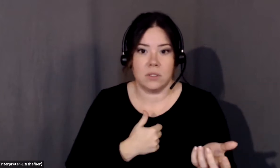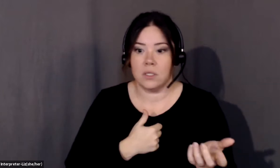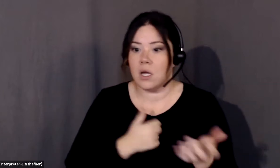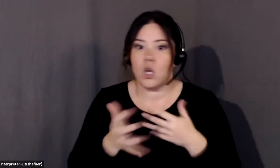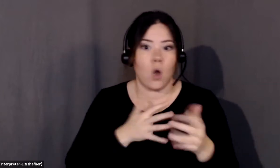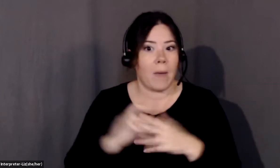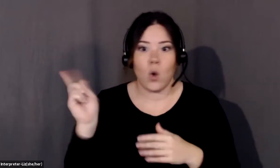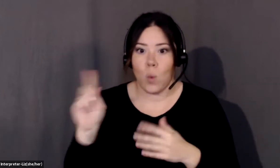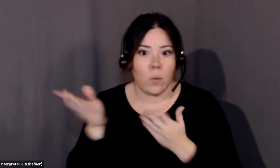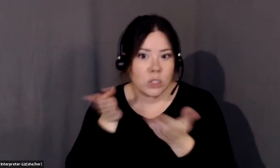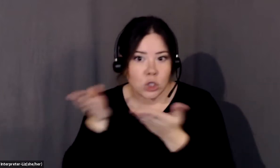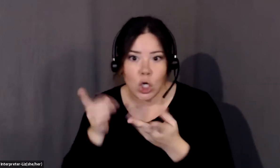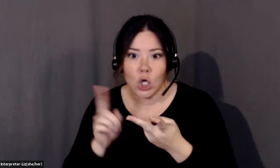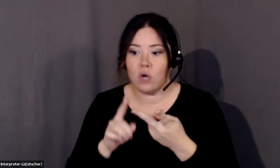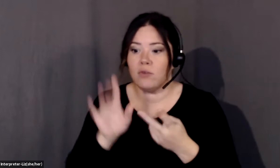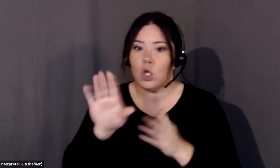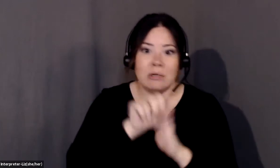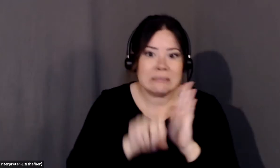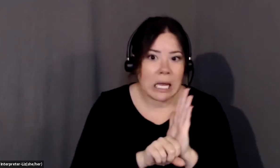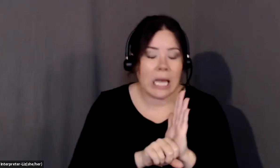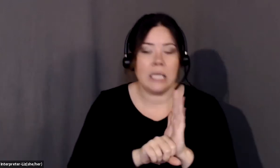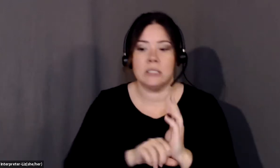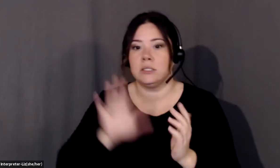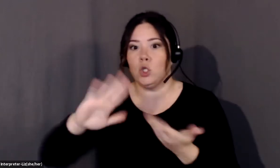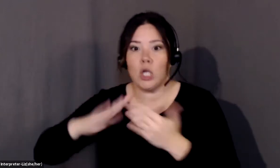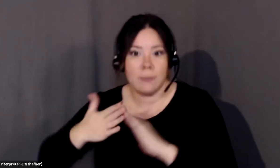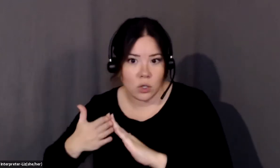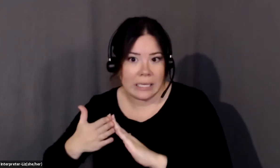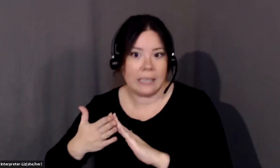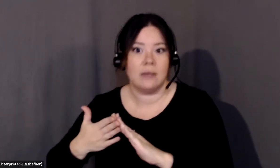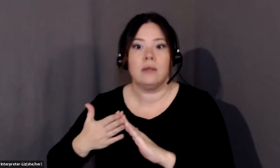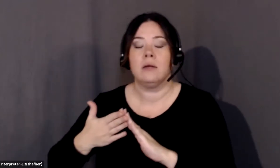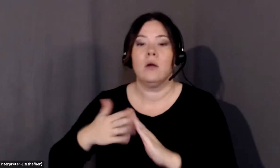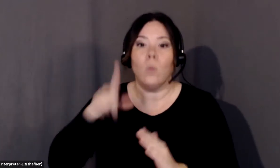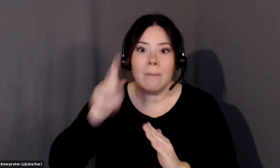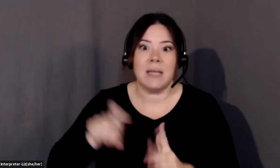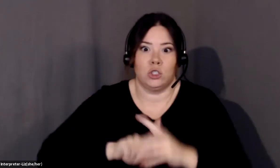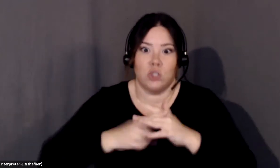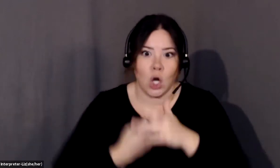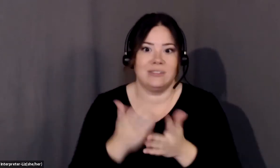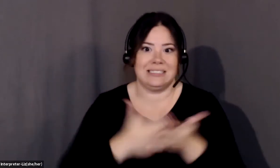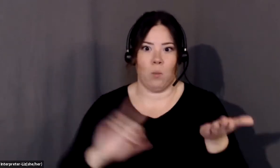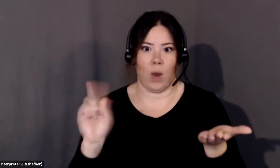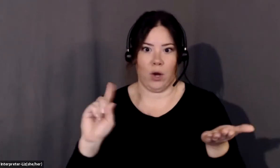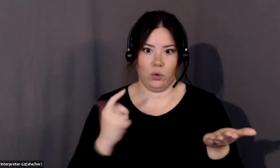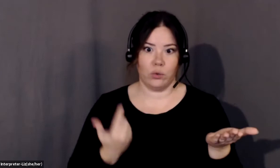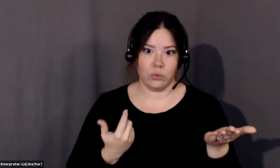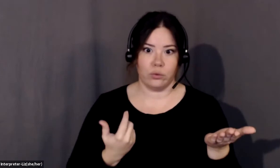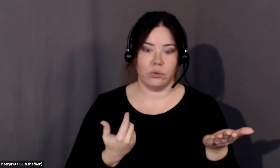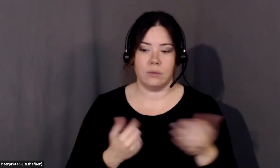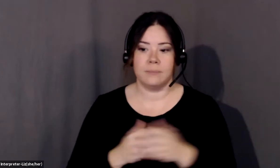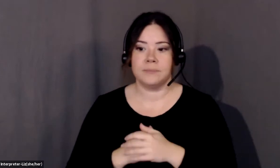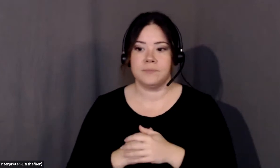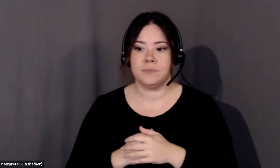matter what state we live in, no matter what communities we serve, we all have to have a starting point. So one of the things